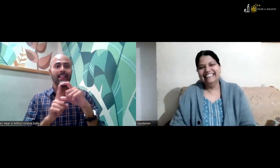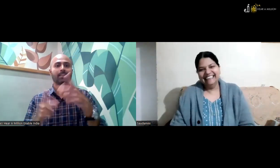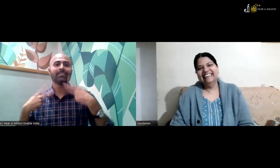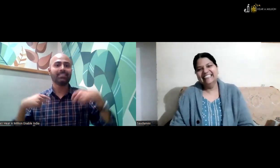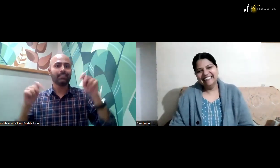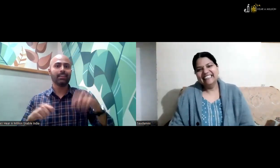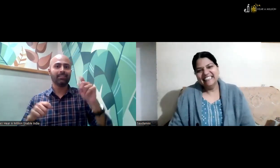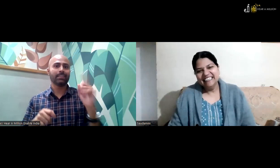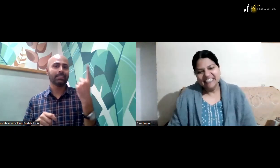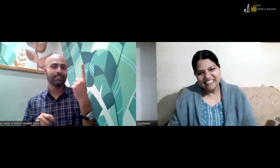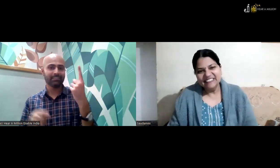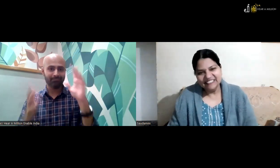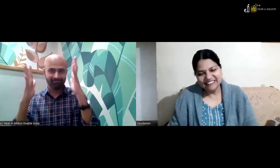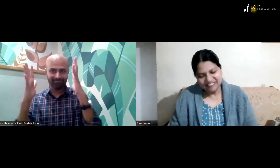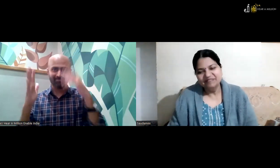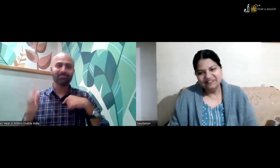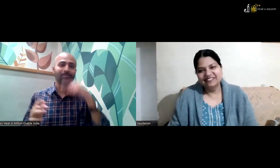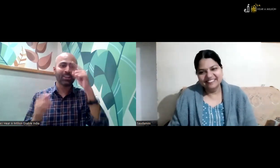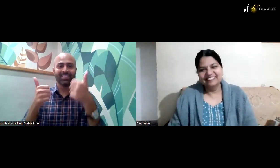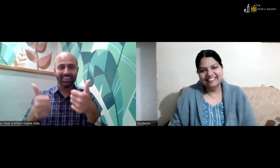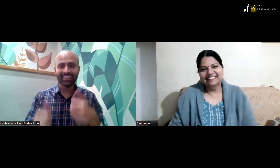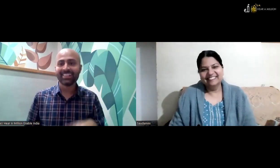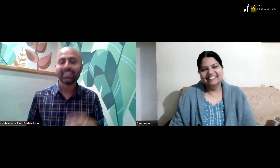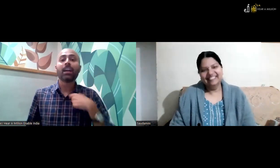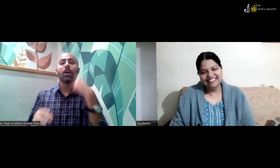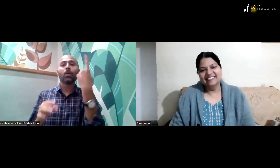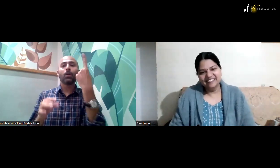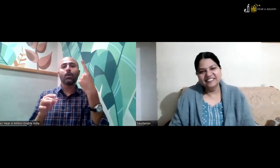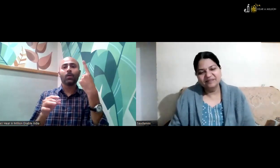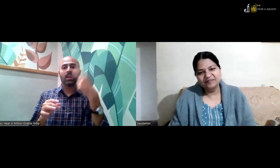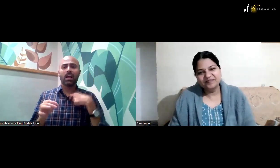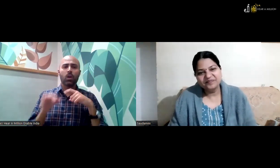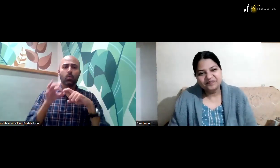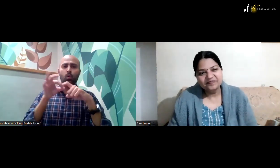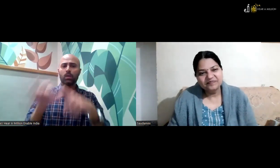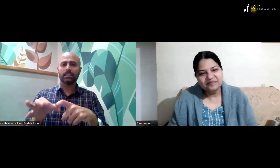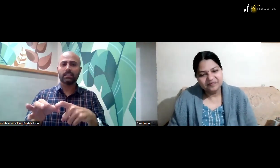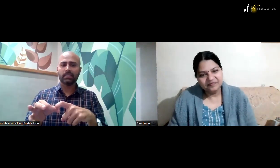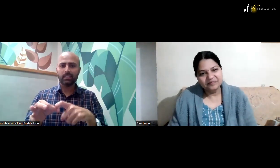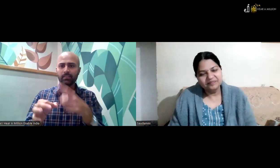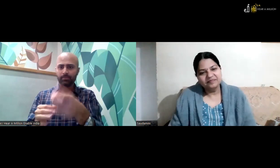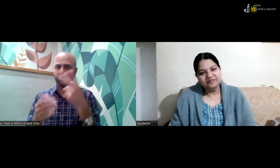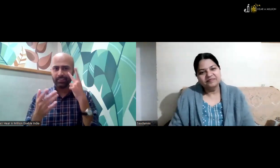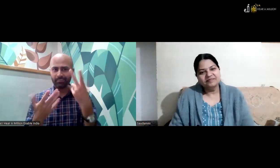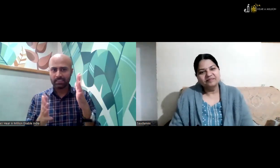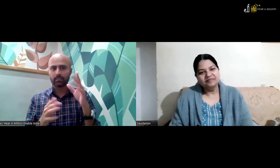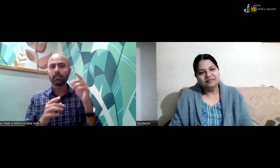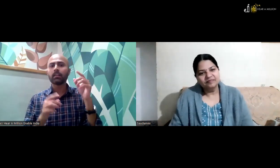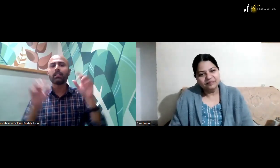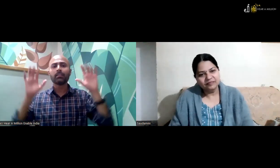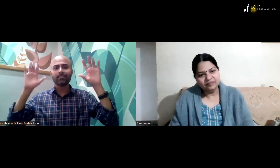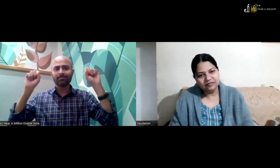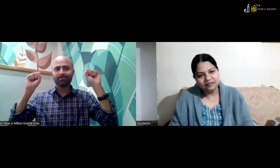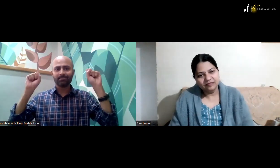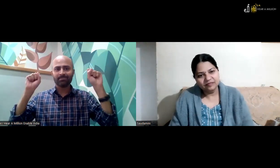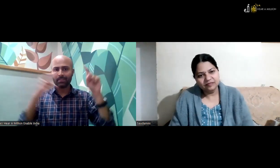deaf and a lawyer as well. So we are really proud of you, Sudhamini, that you are a lawyer. So we